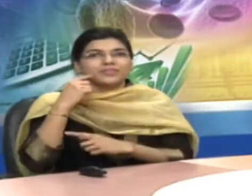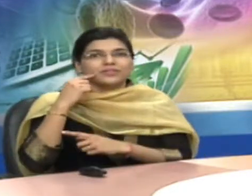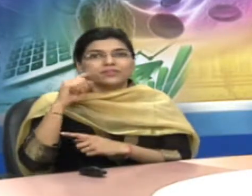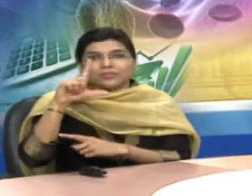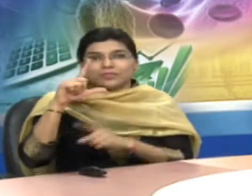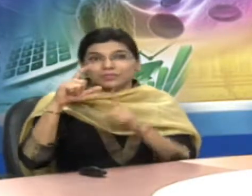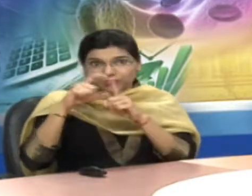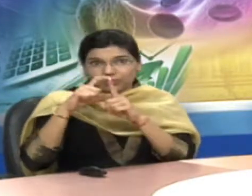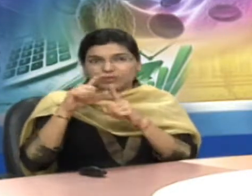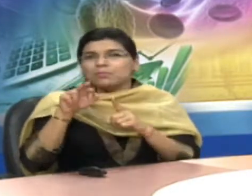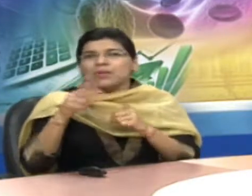is wild.